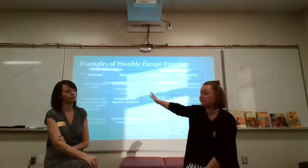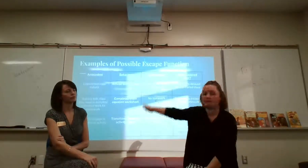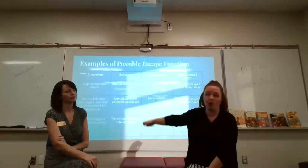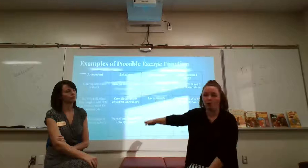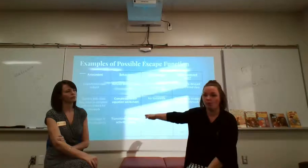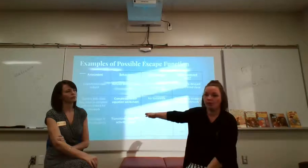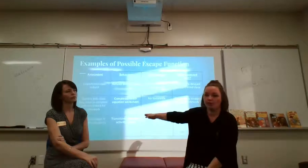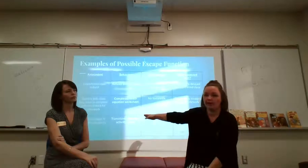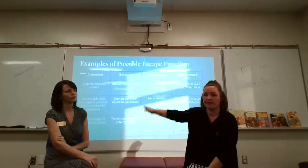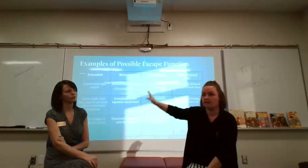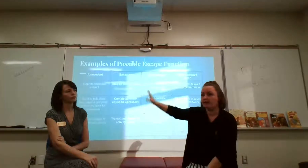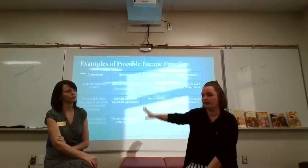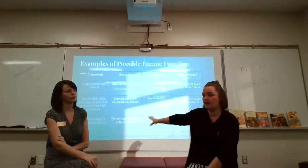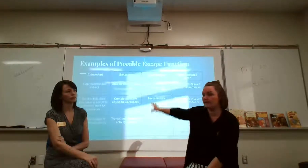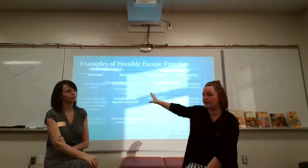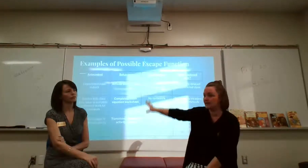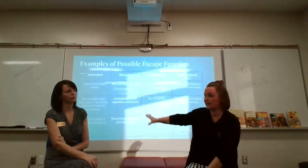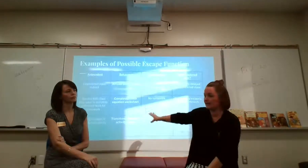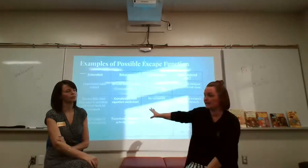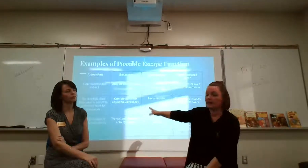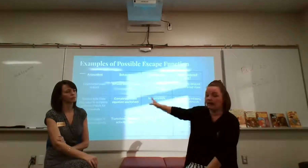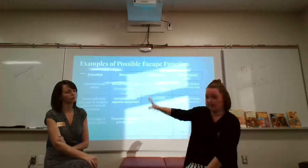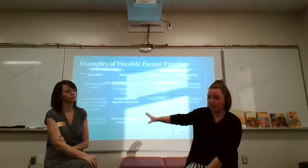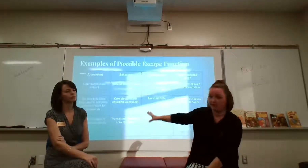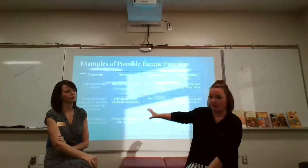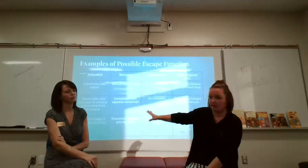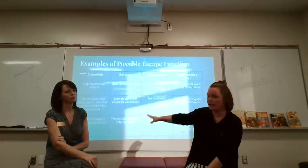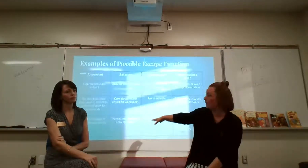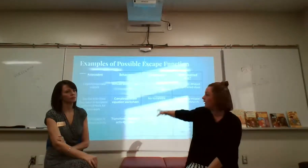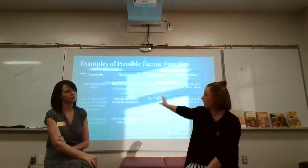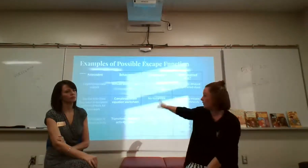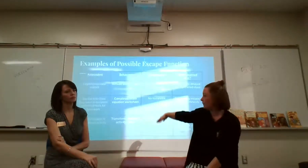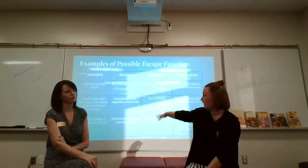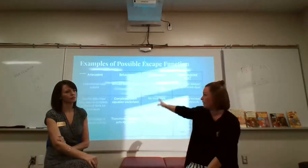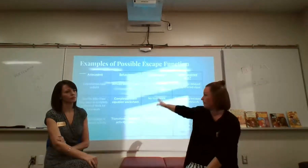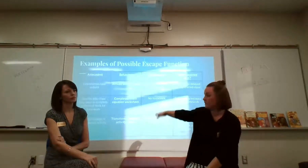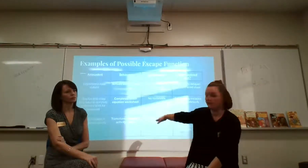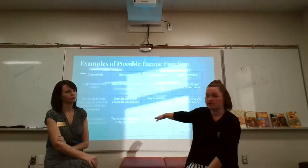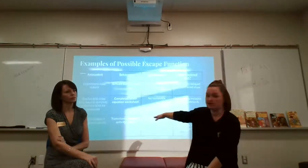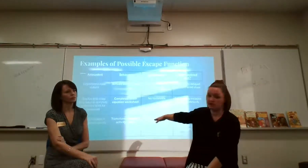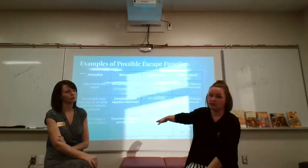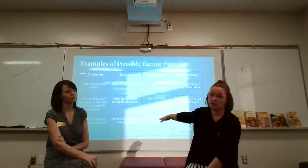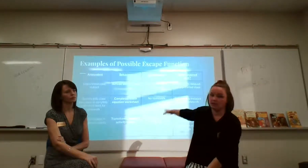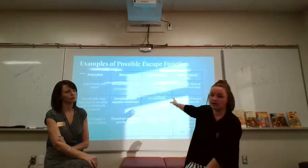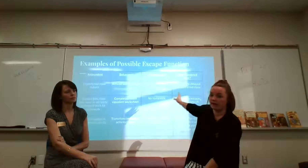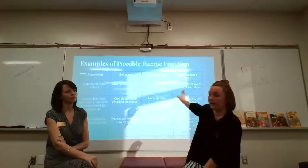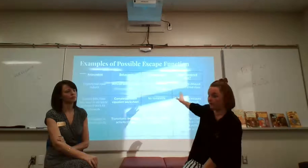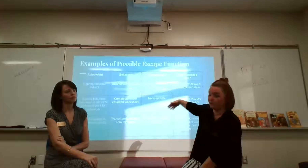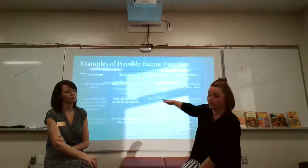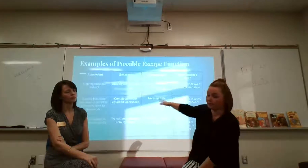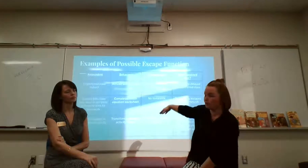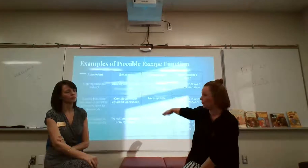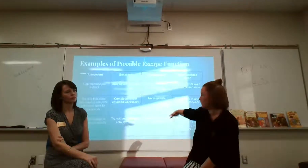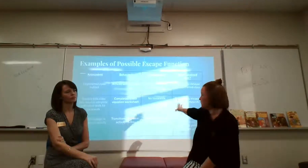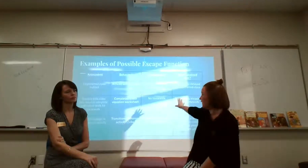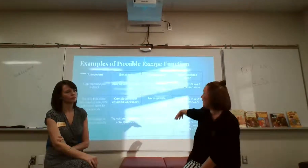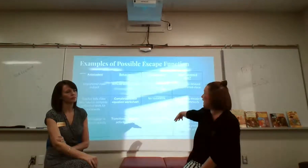from homework, right? So if the antecedent is a threat of homework, the behavior is finishing your homework, or your schoolwork, sorry, and